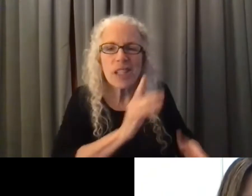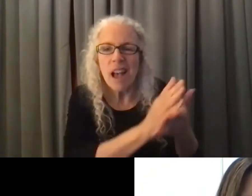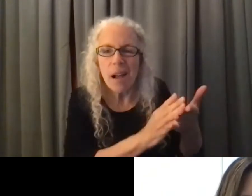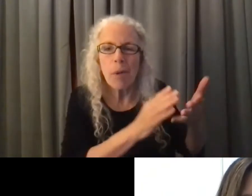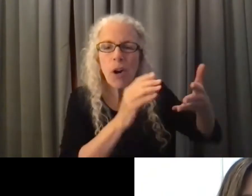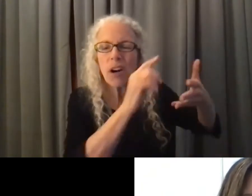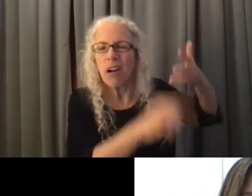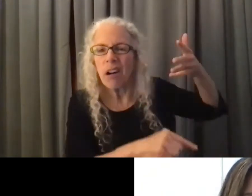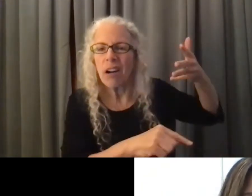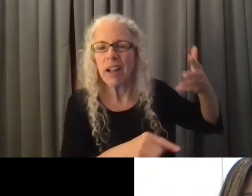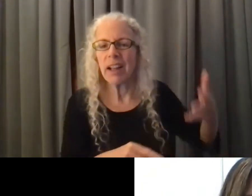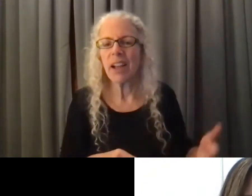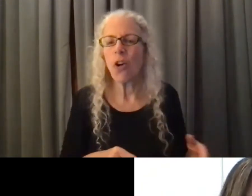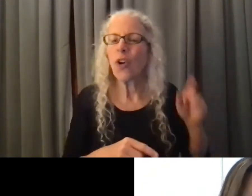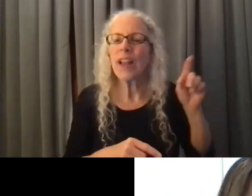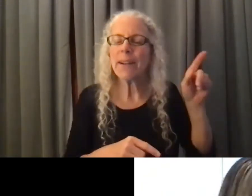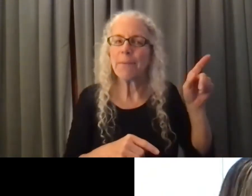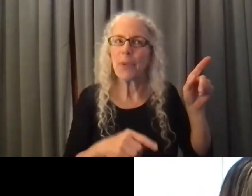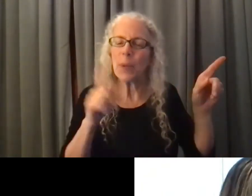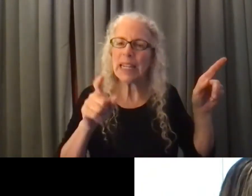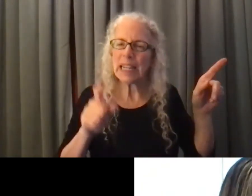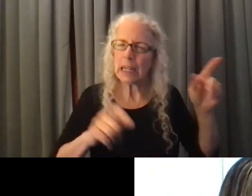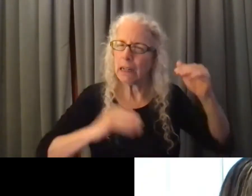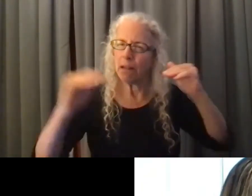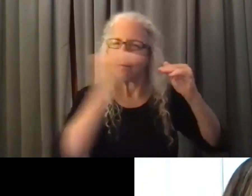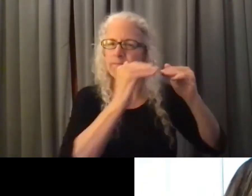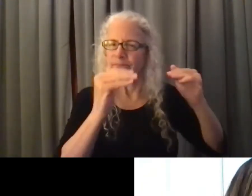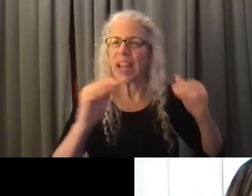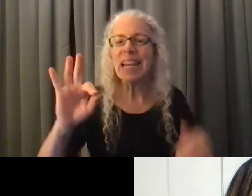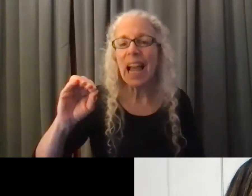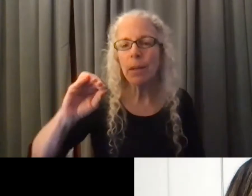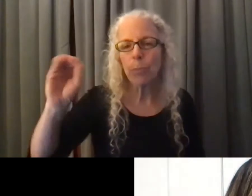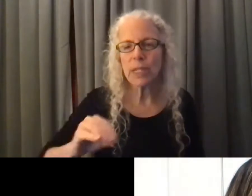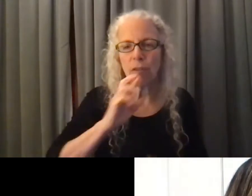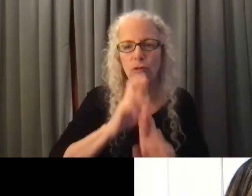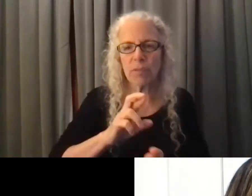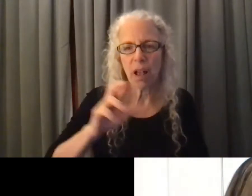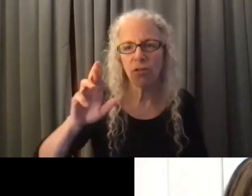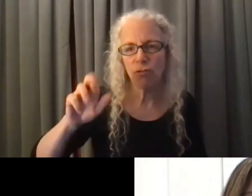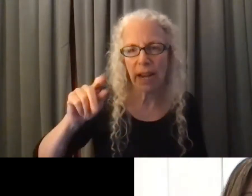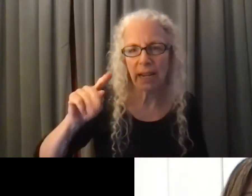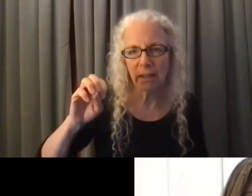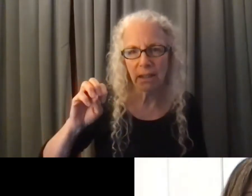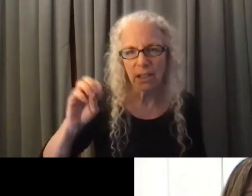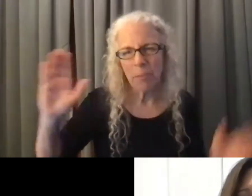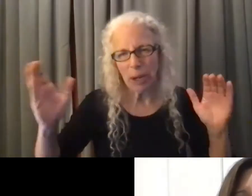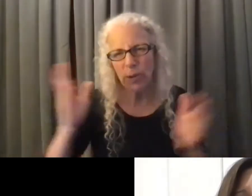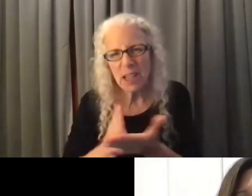90% response rate according to certain variables. So all in all, I'm pretty satisfied